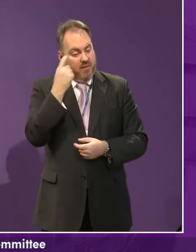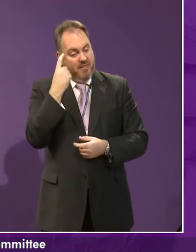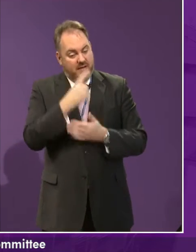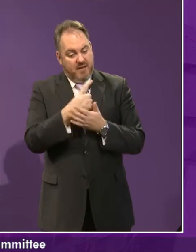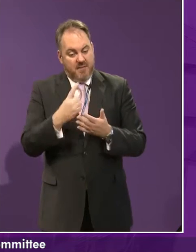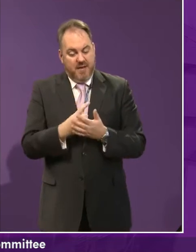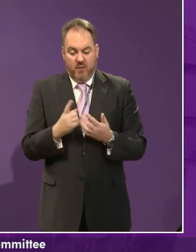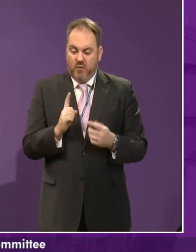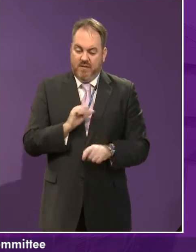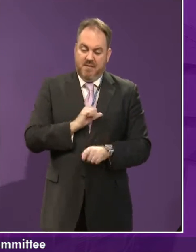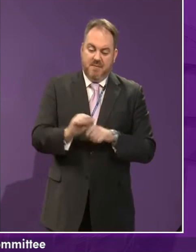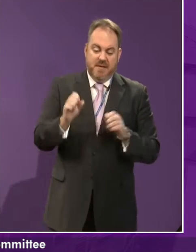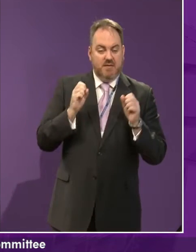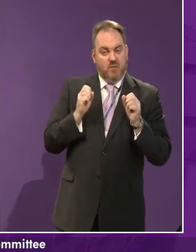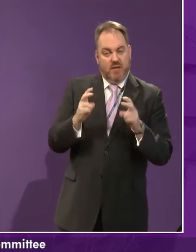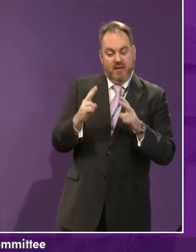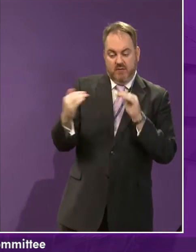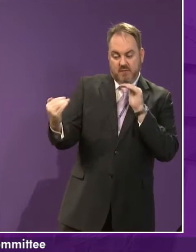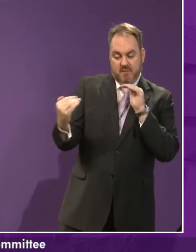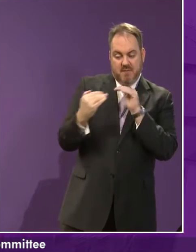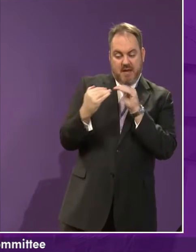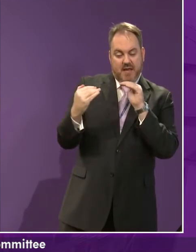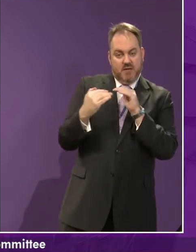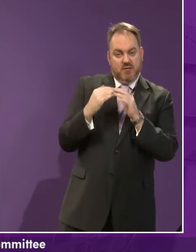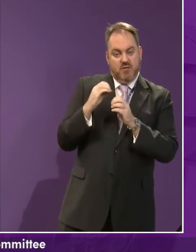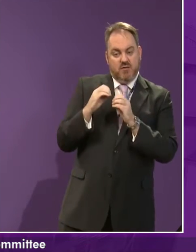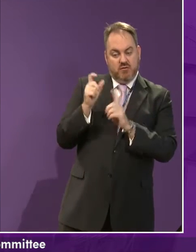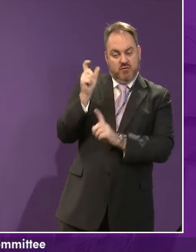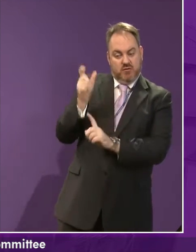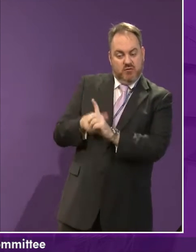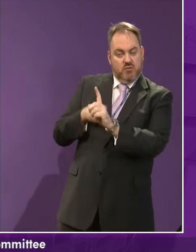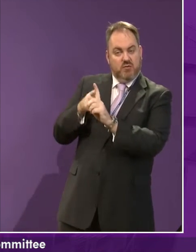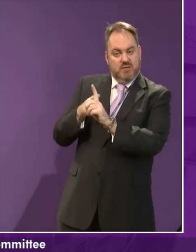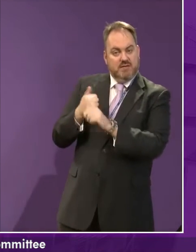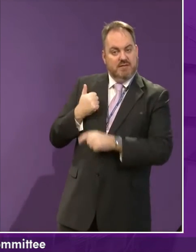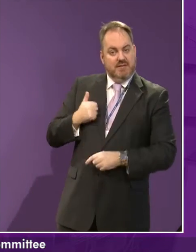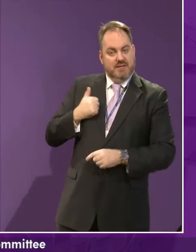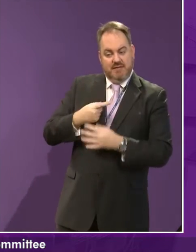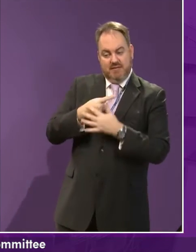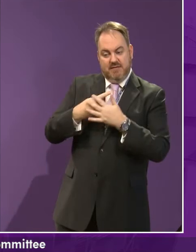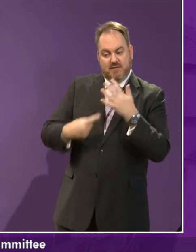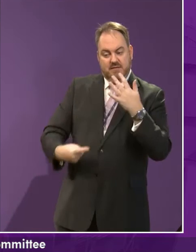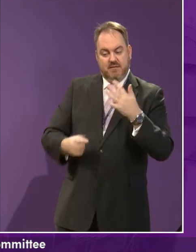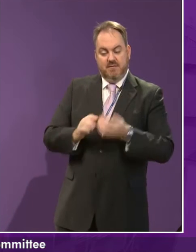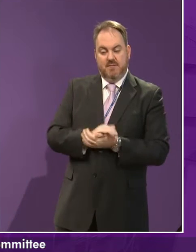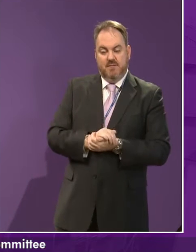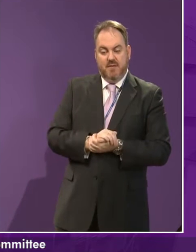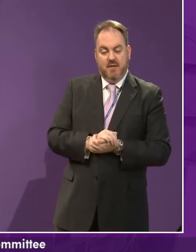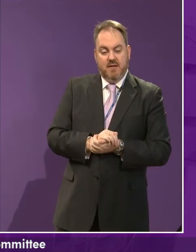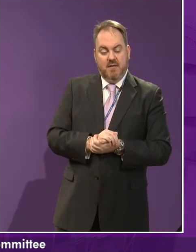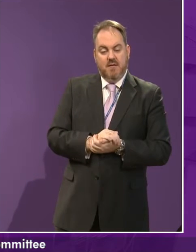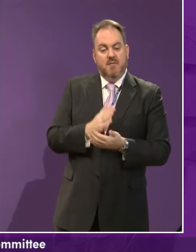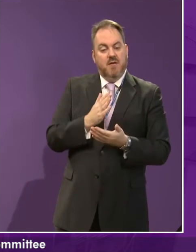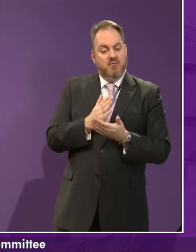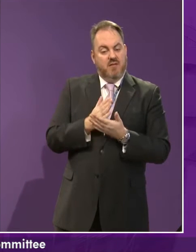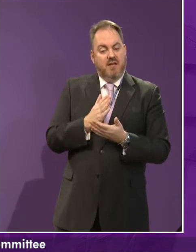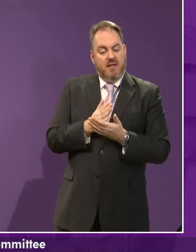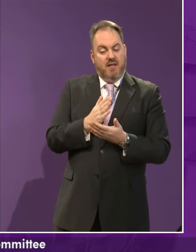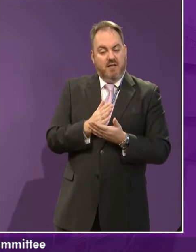of doing things. But it's also true to say that I think we are still fairly